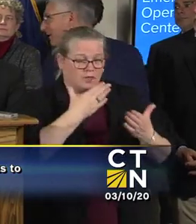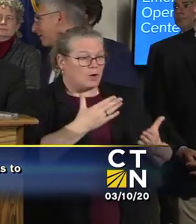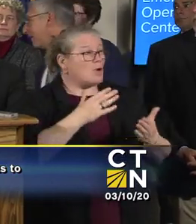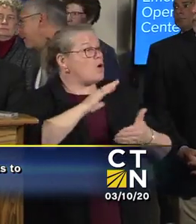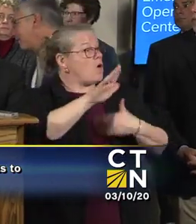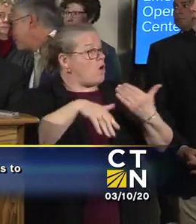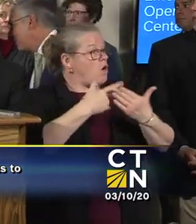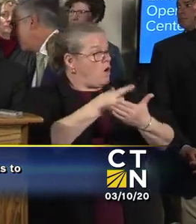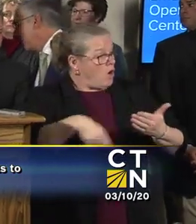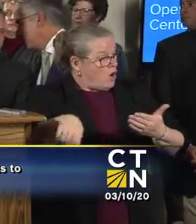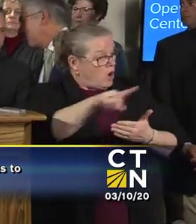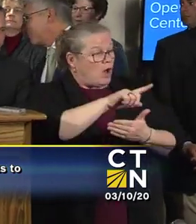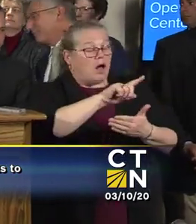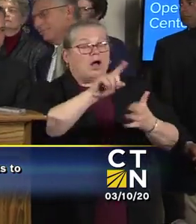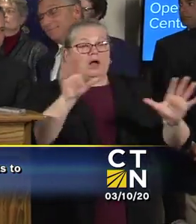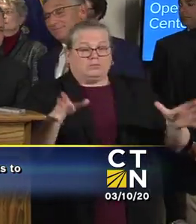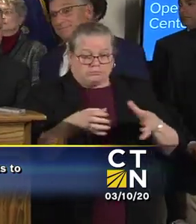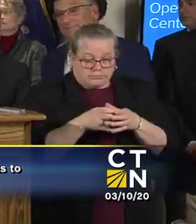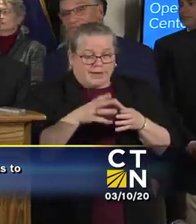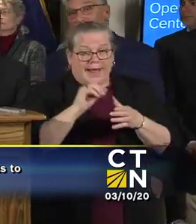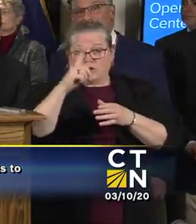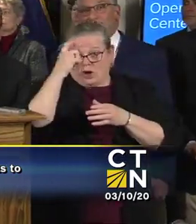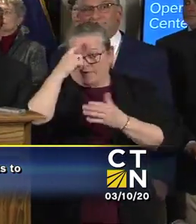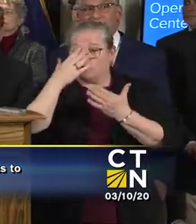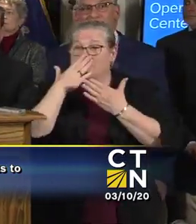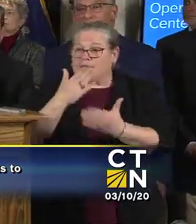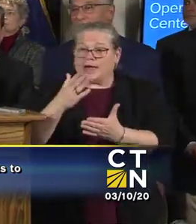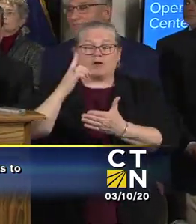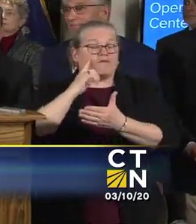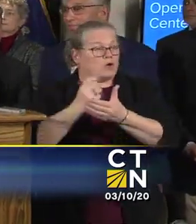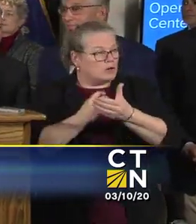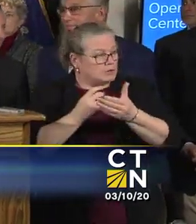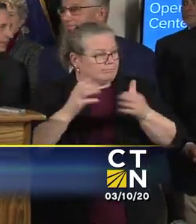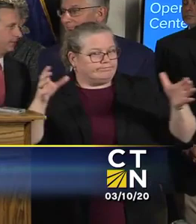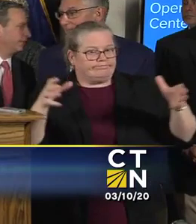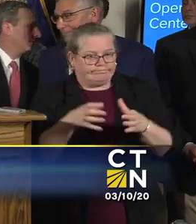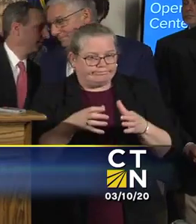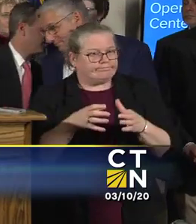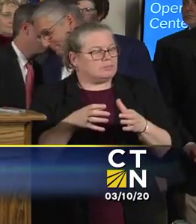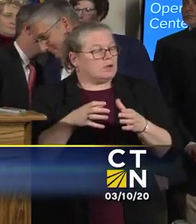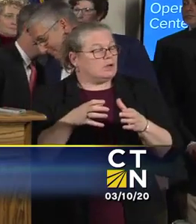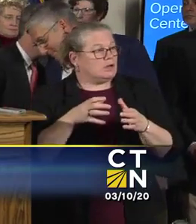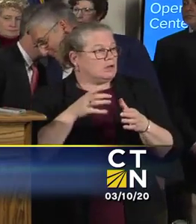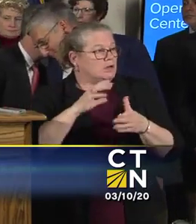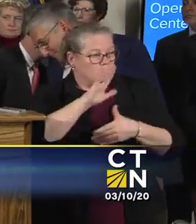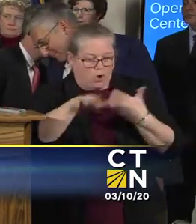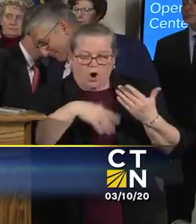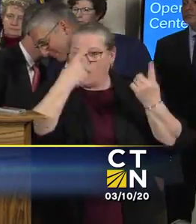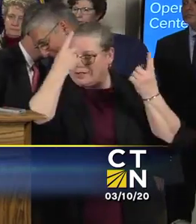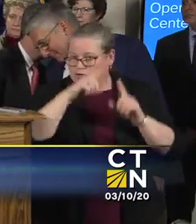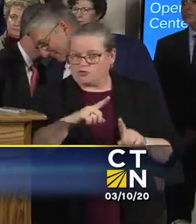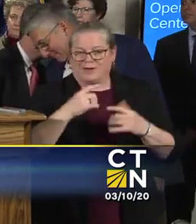coming together, and Governor, for bringing us together. I think we can all agree this is a moment to stand together and work together